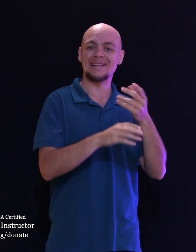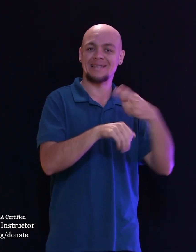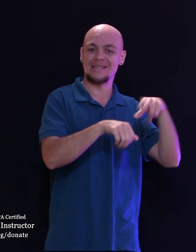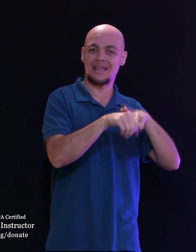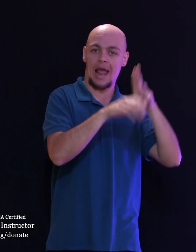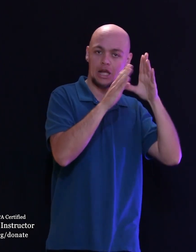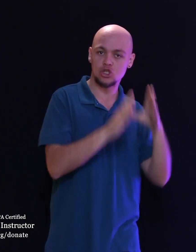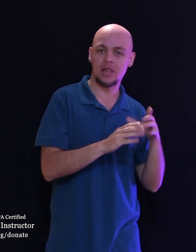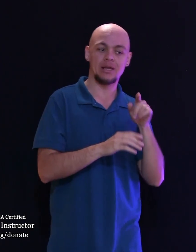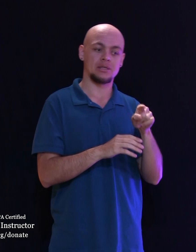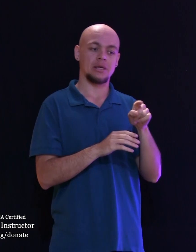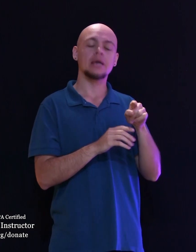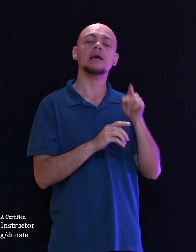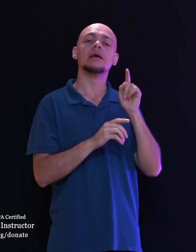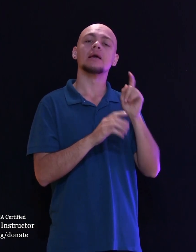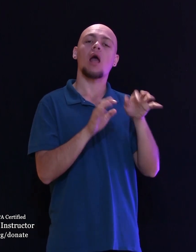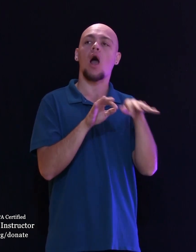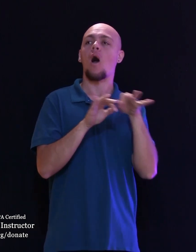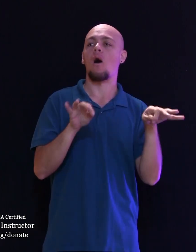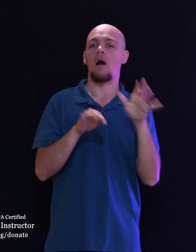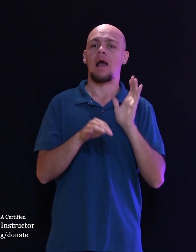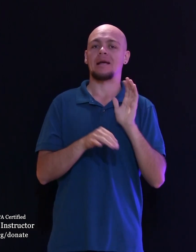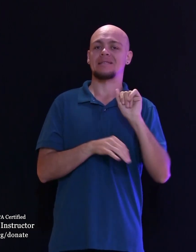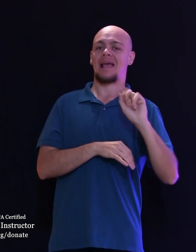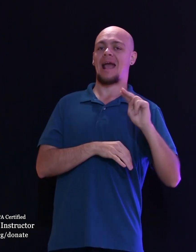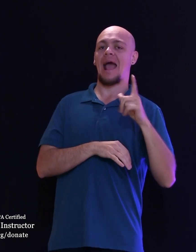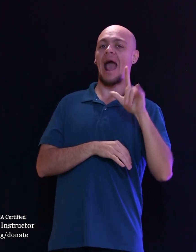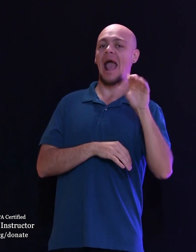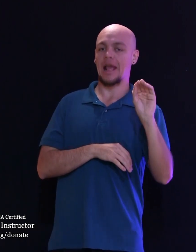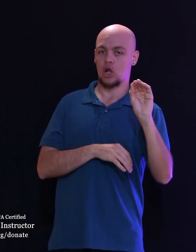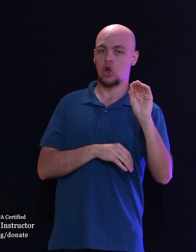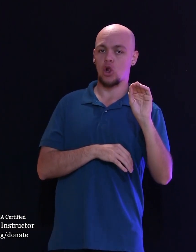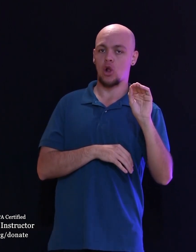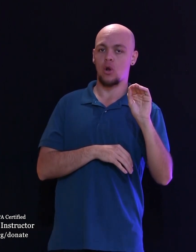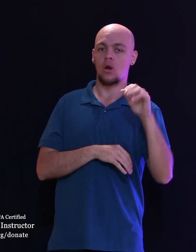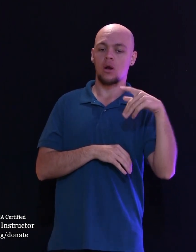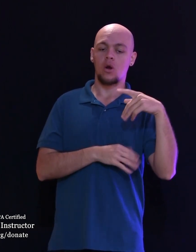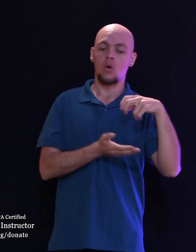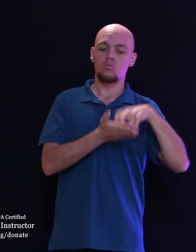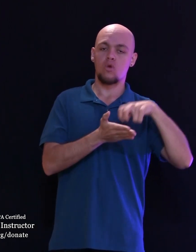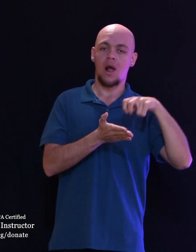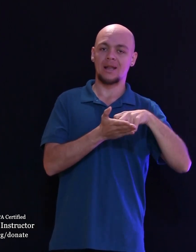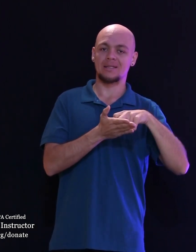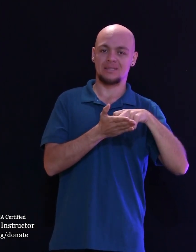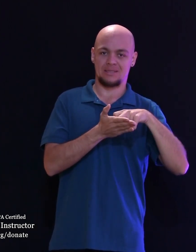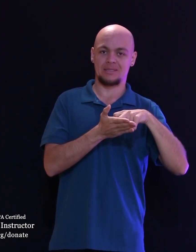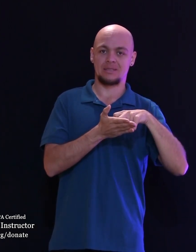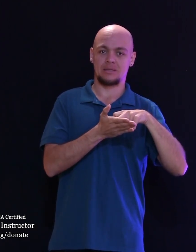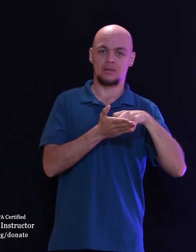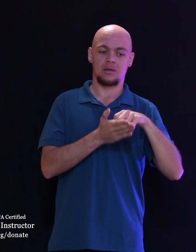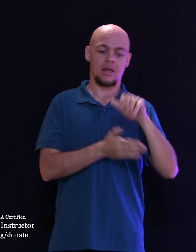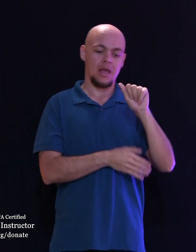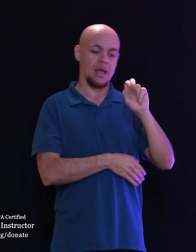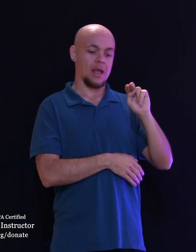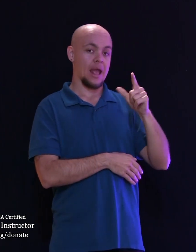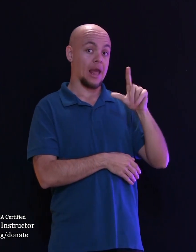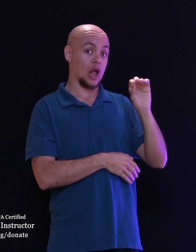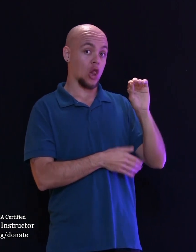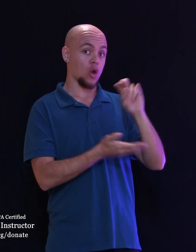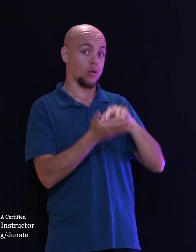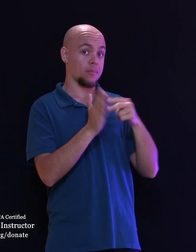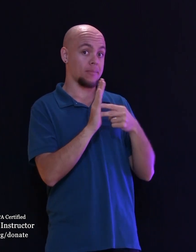by its Anglo-Protestant past. Stop and look at those words, Anglo-Protestant. Anglo means